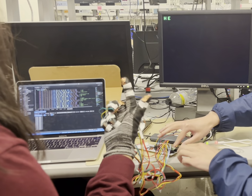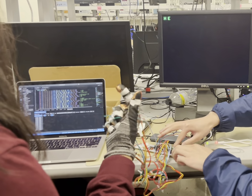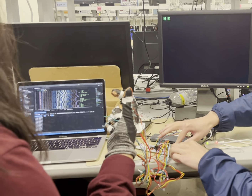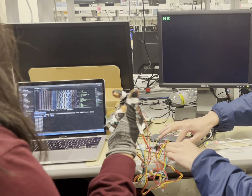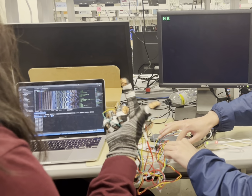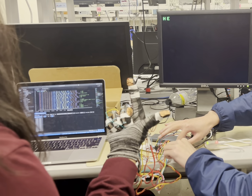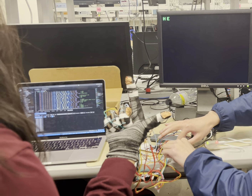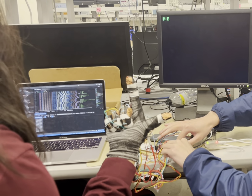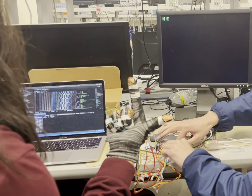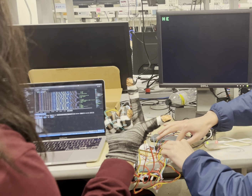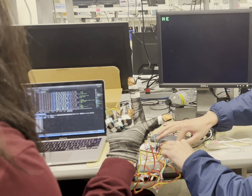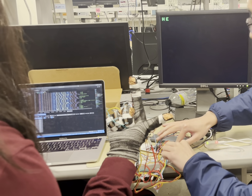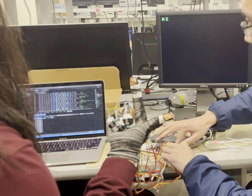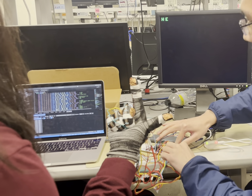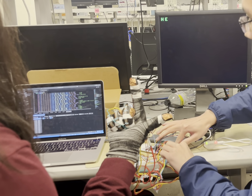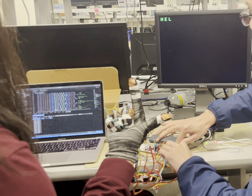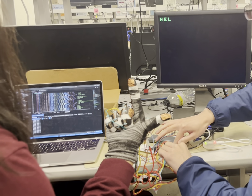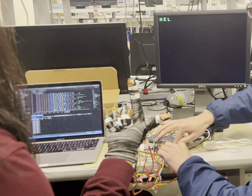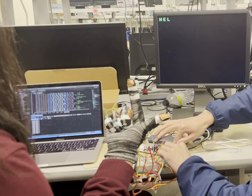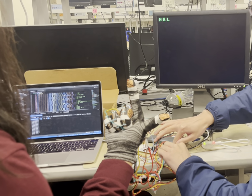For E. L, L.